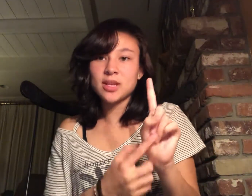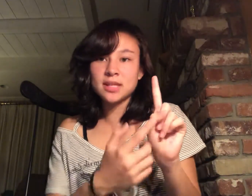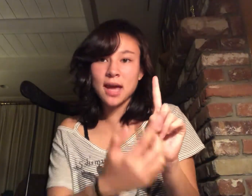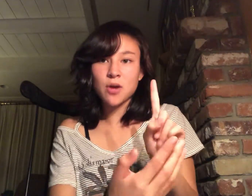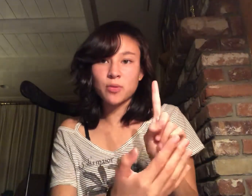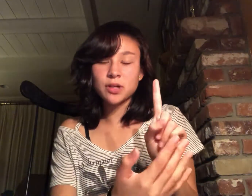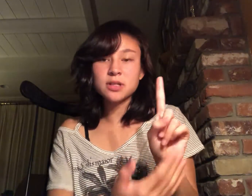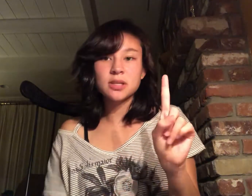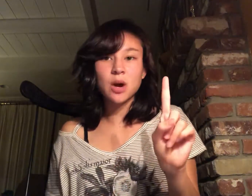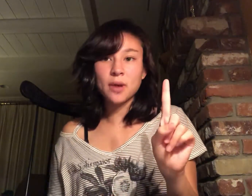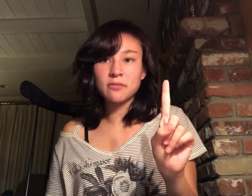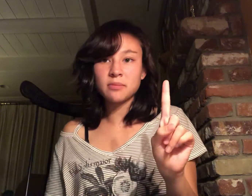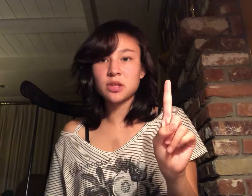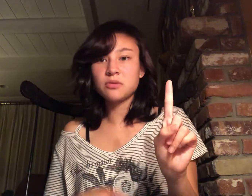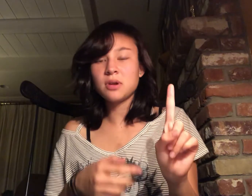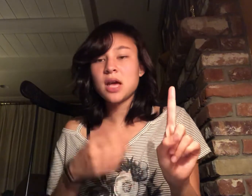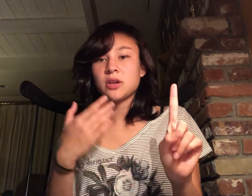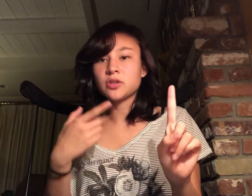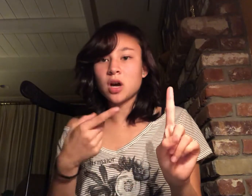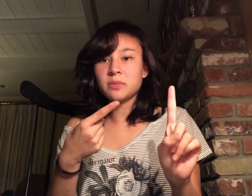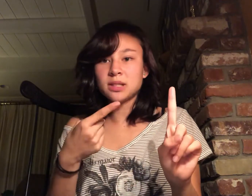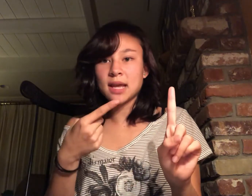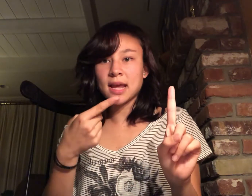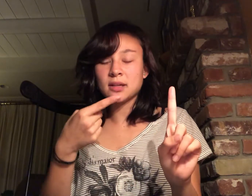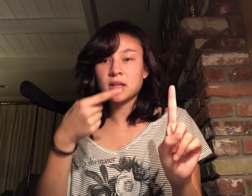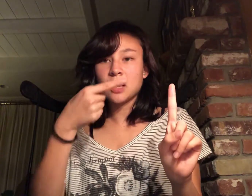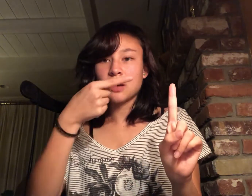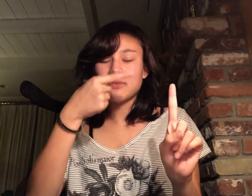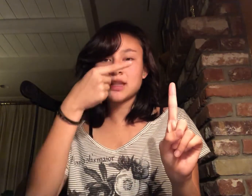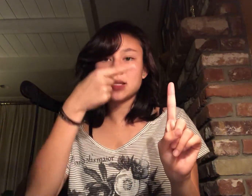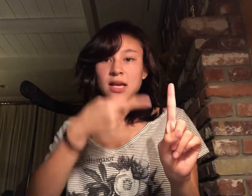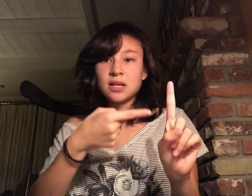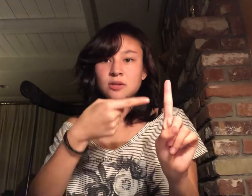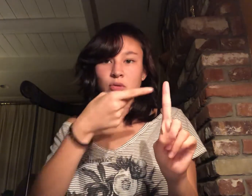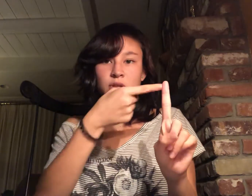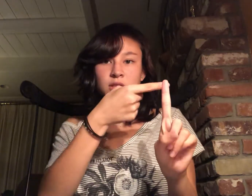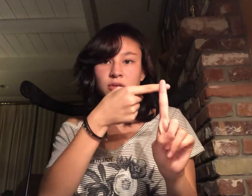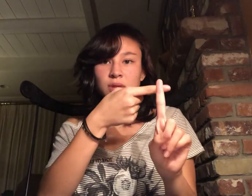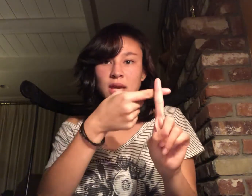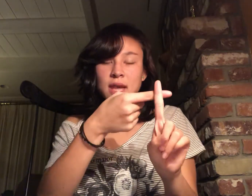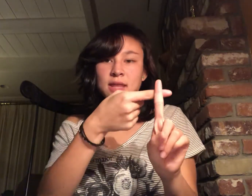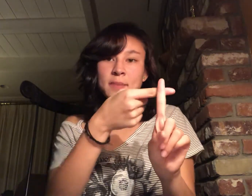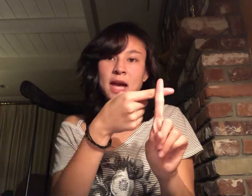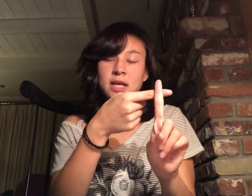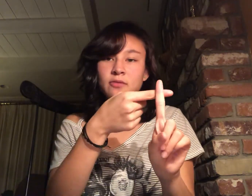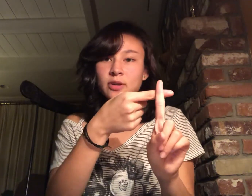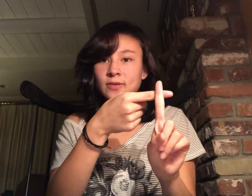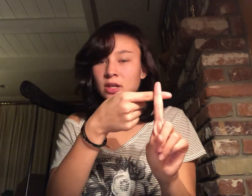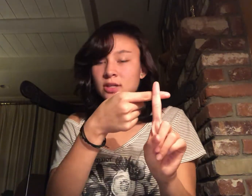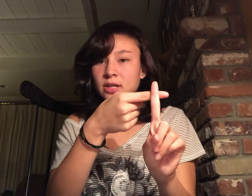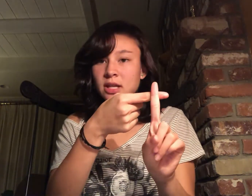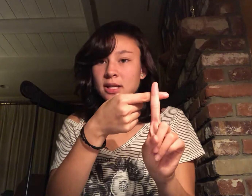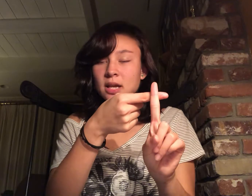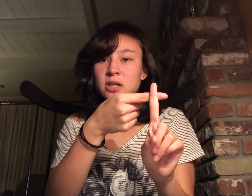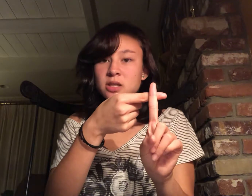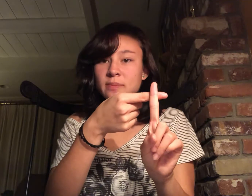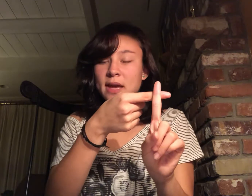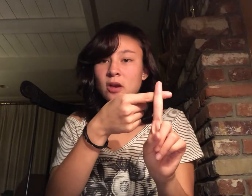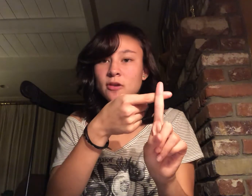facing outwards, away from you. Your dominant hand facing in towards you. The back of your fingers are going to touch to make a